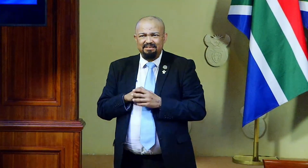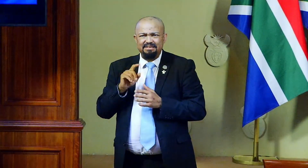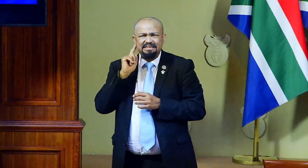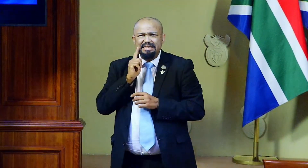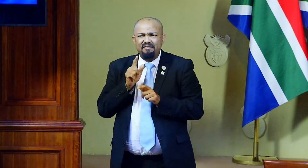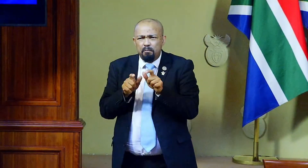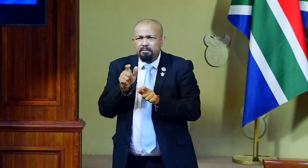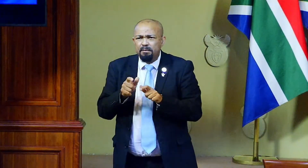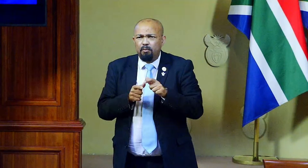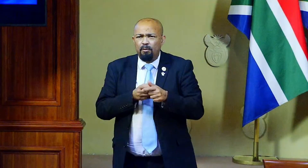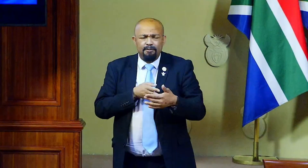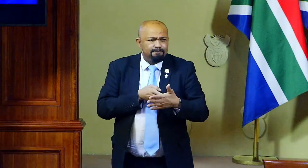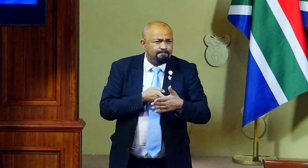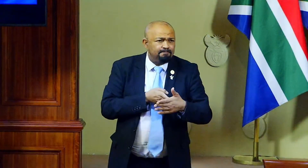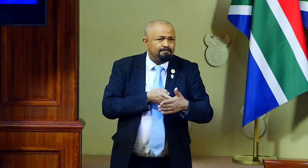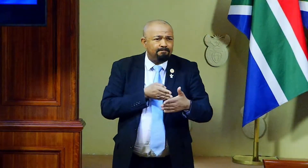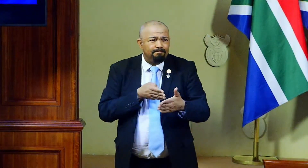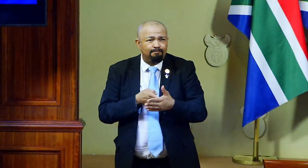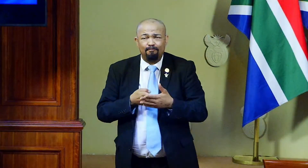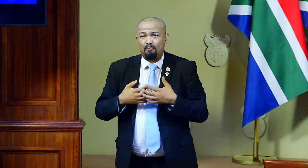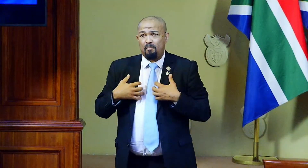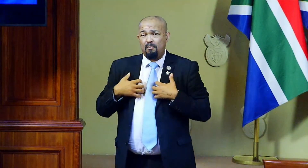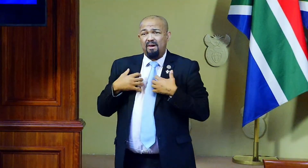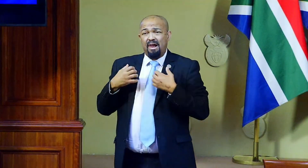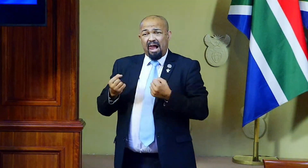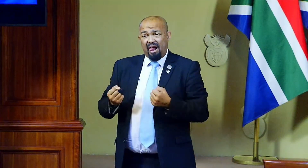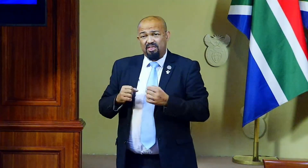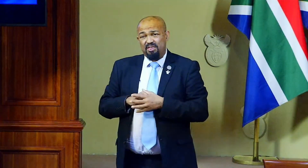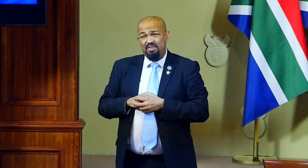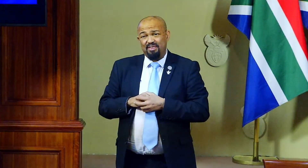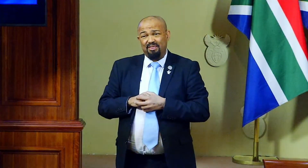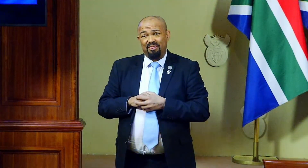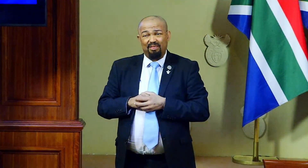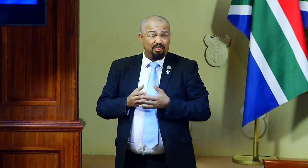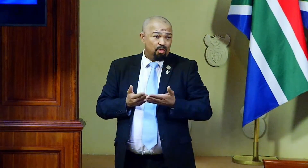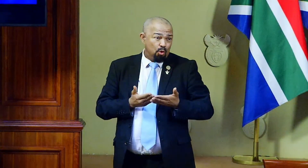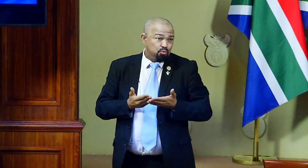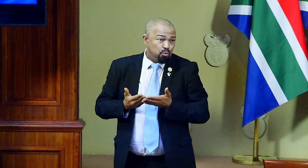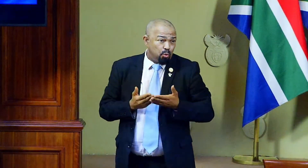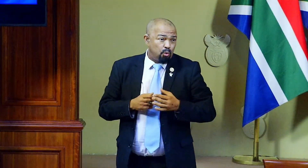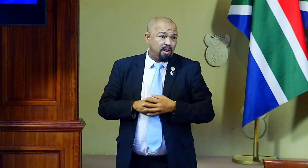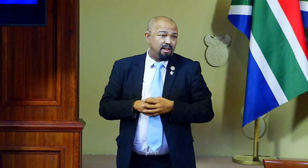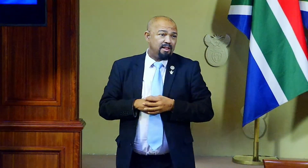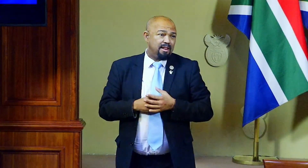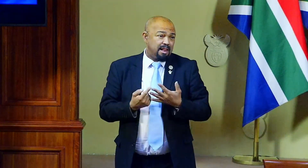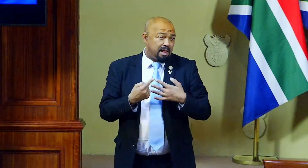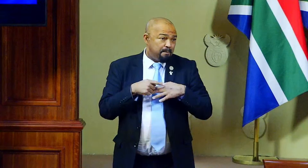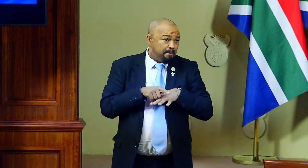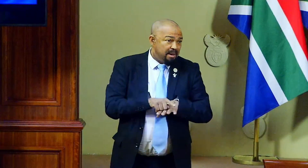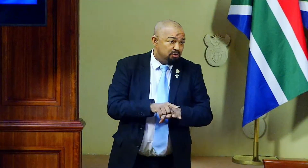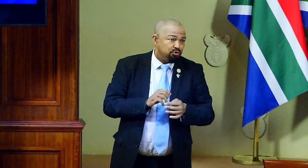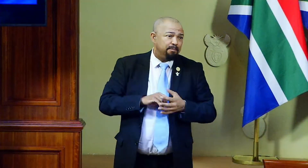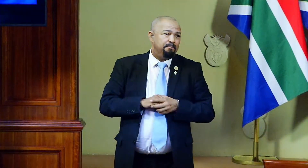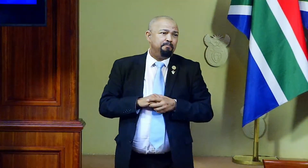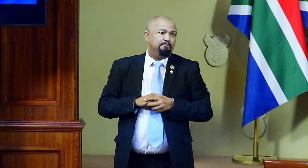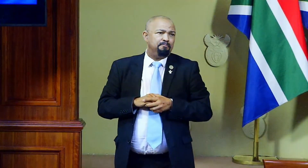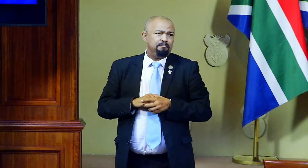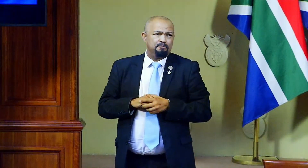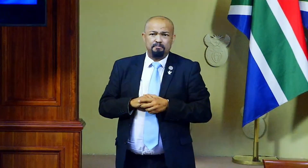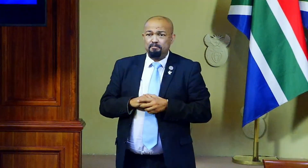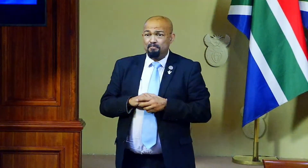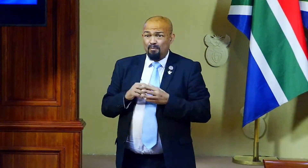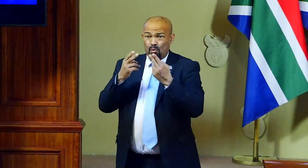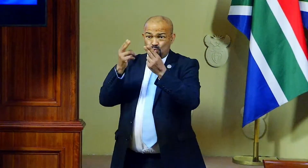having access to information. Deaf people continue to have barriers to health,